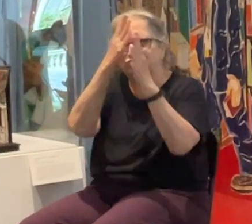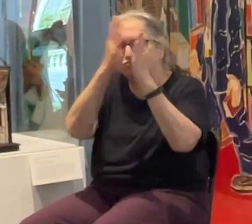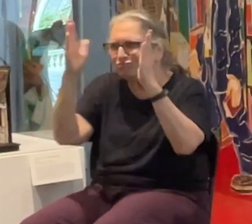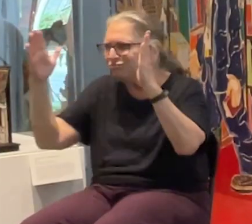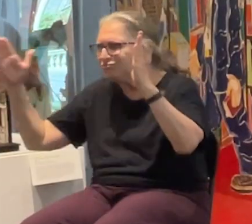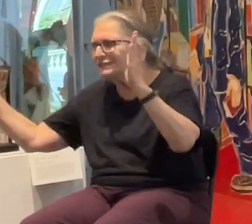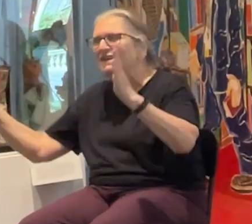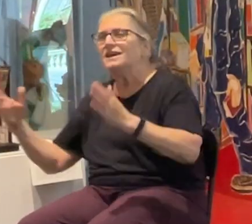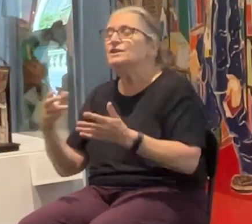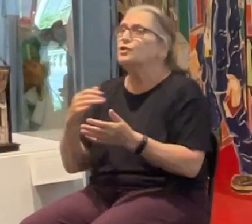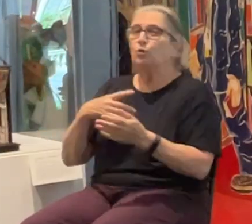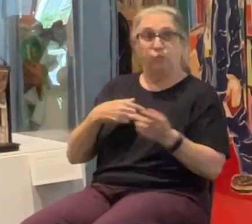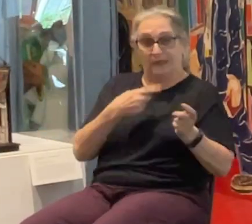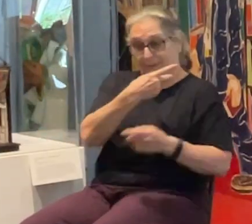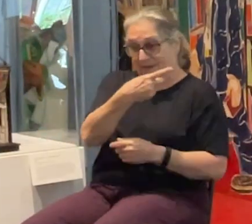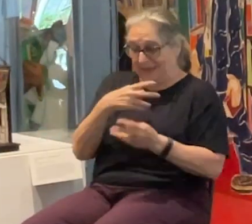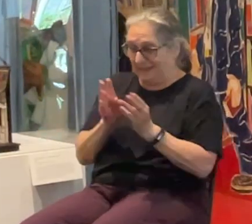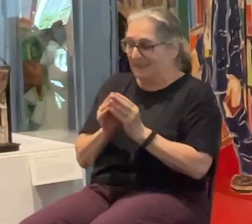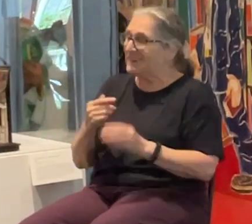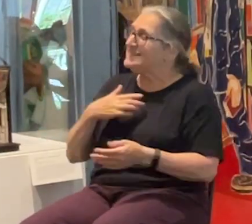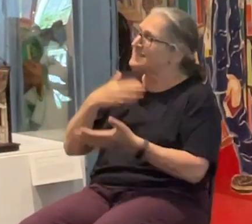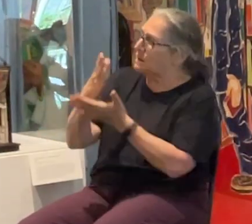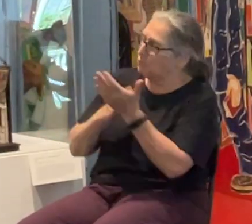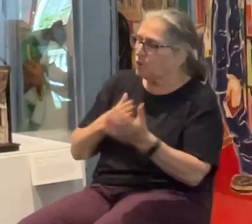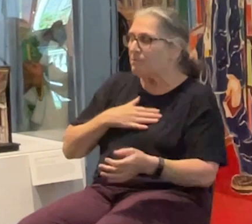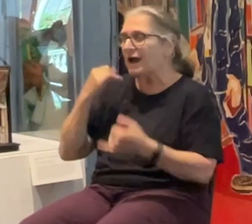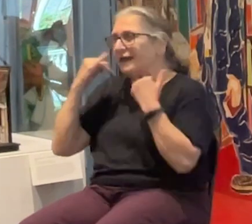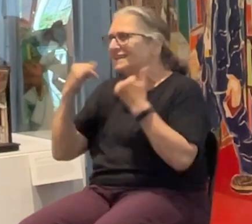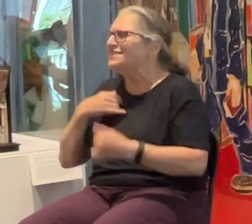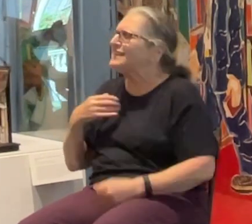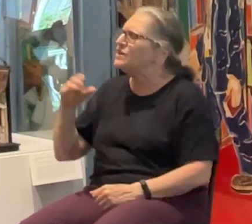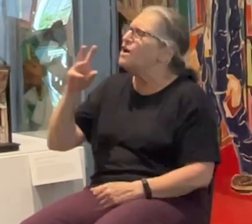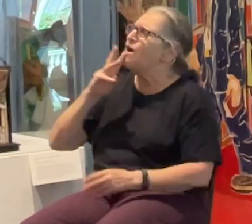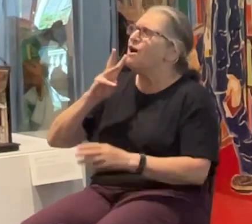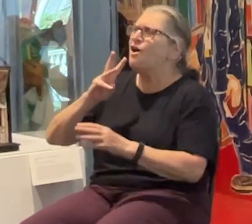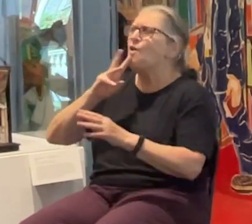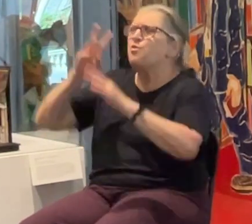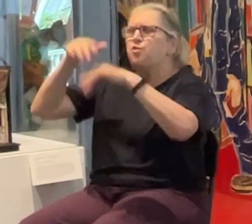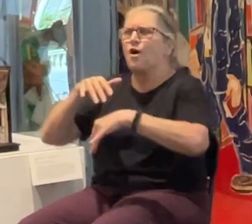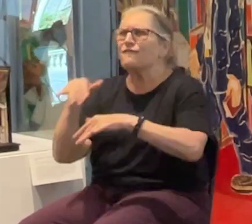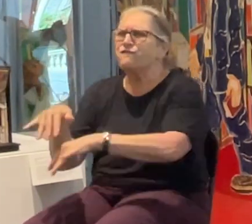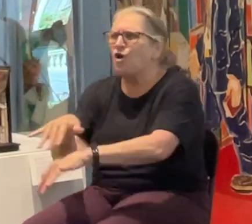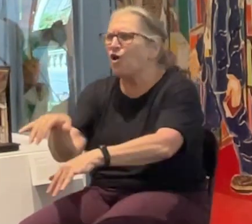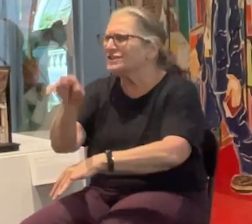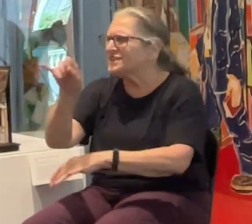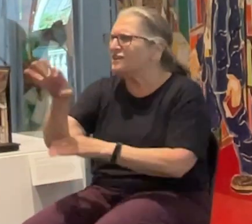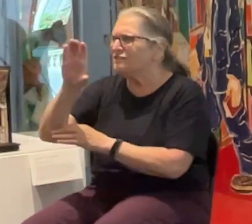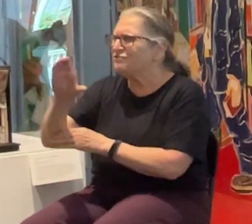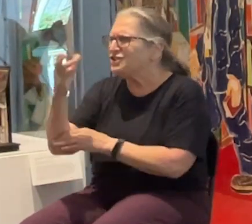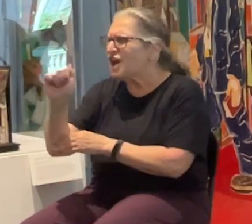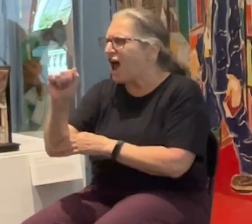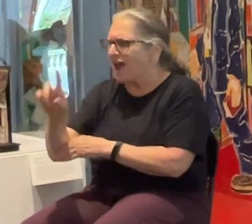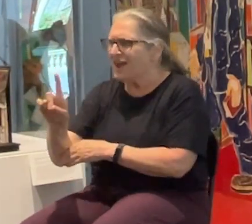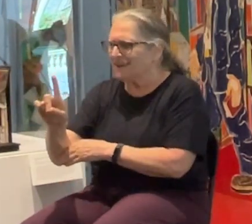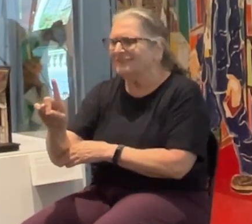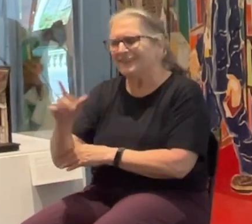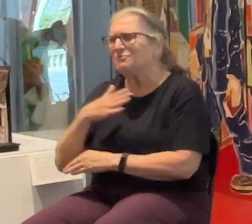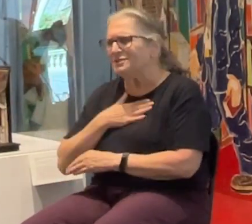them were my ideas, like I think Waterfalls of Chad as a book was my idea, you know, things like